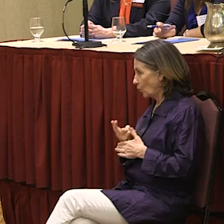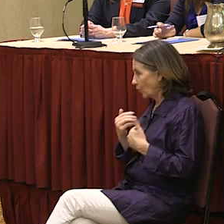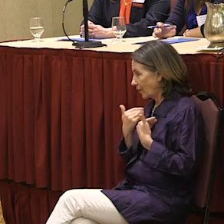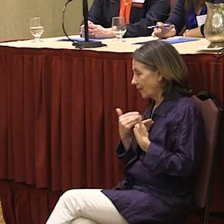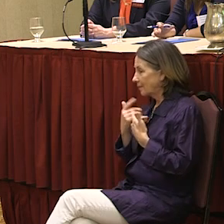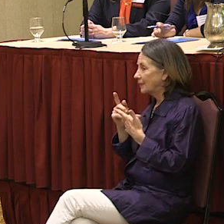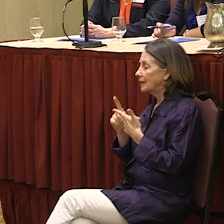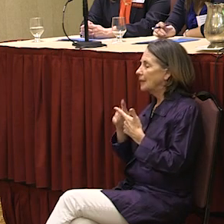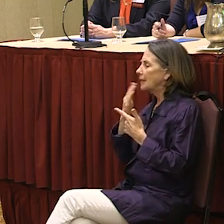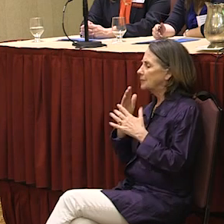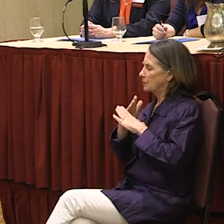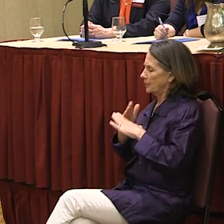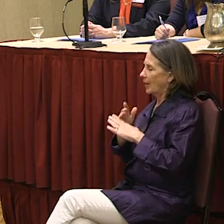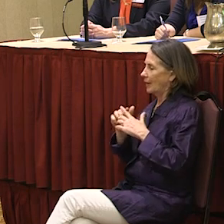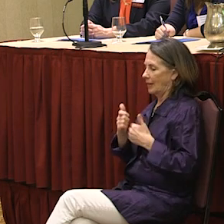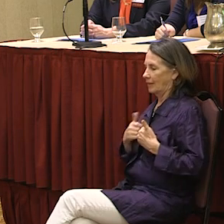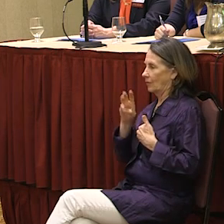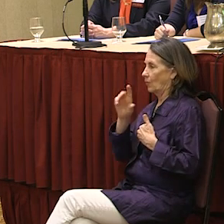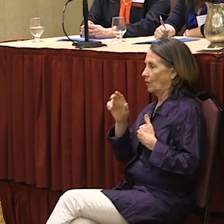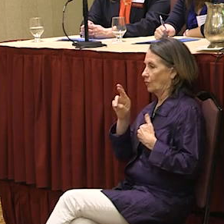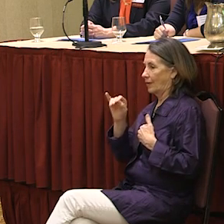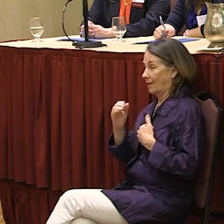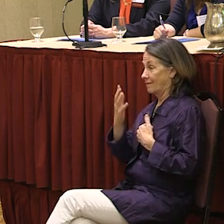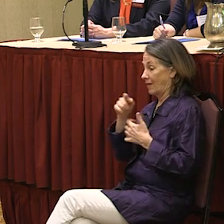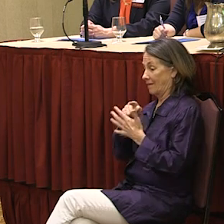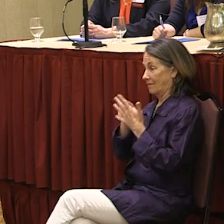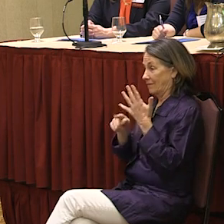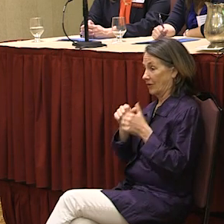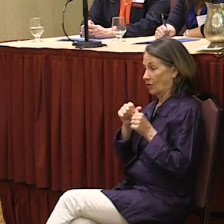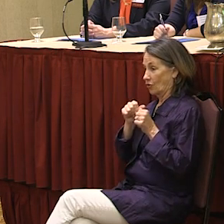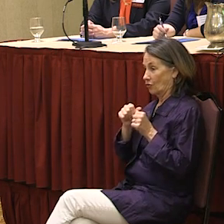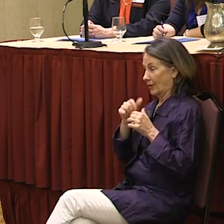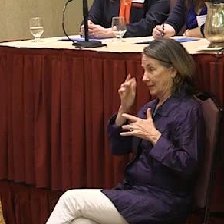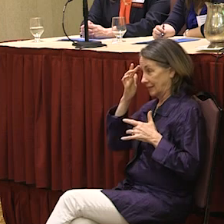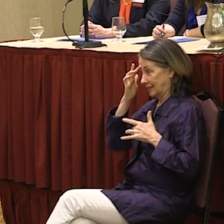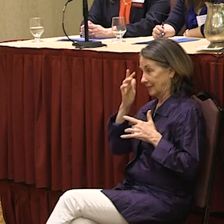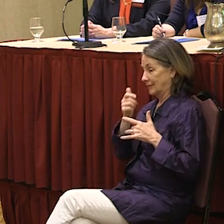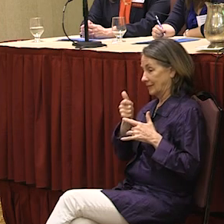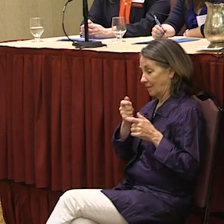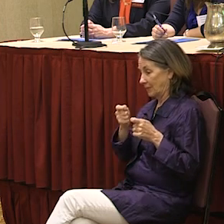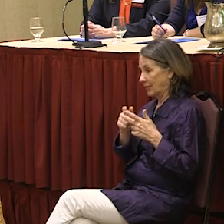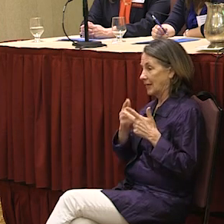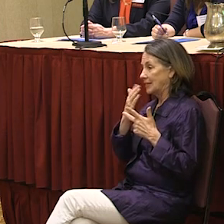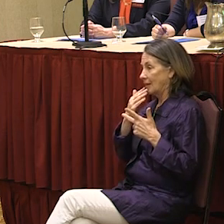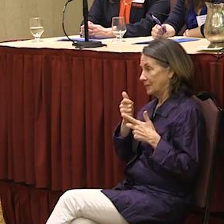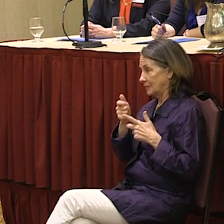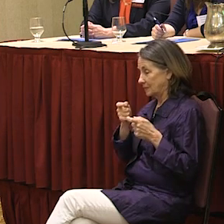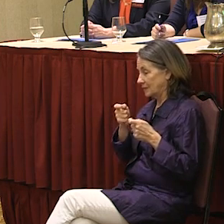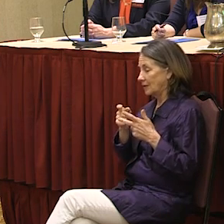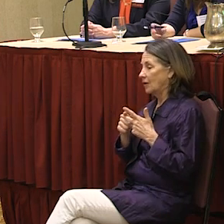Program, and Living Well Rhode Island with 5 different programs, the Chronic Disease Self-Management, the Diabetes Self-Management, and Chronic